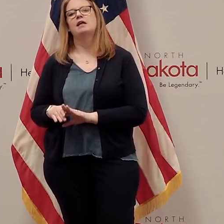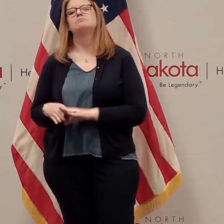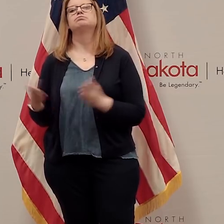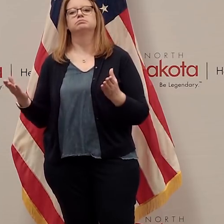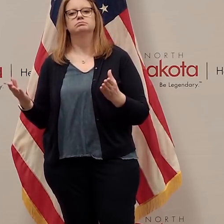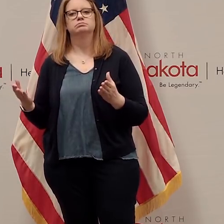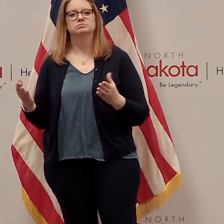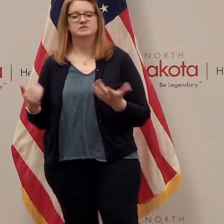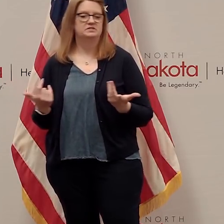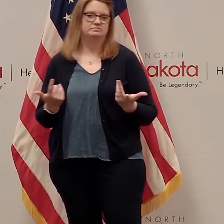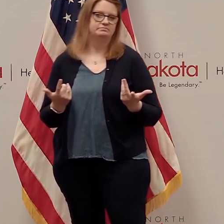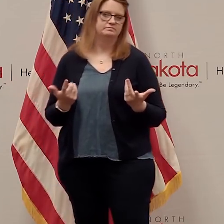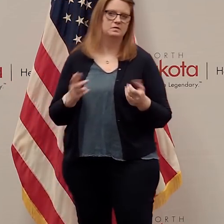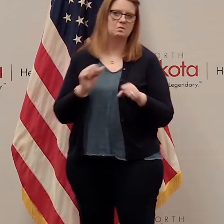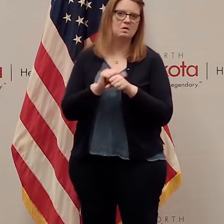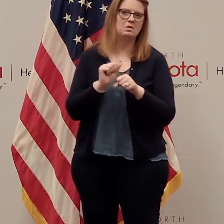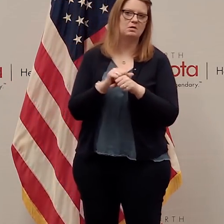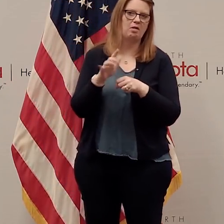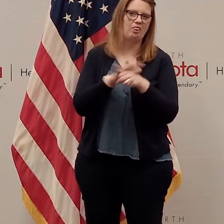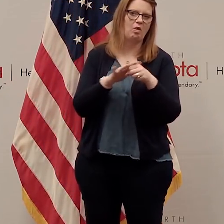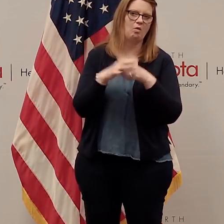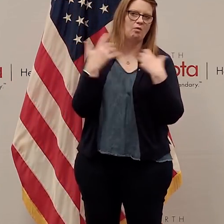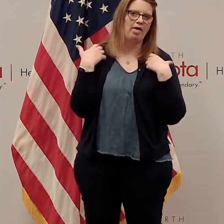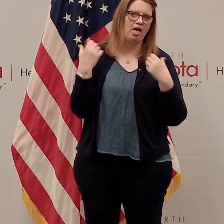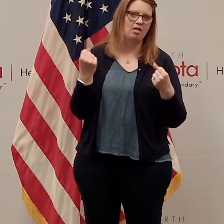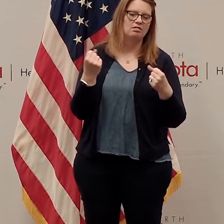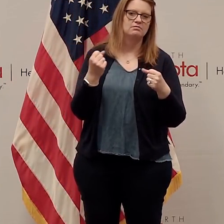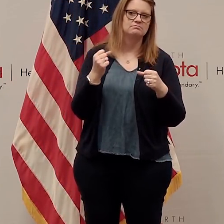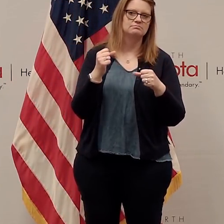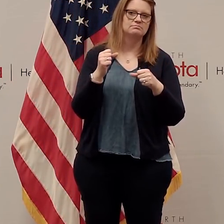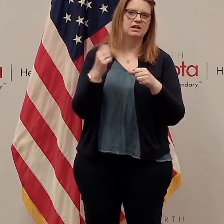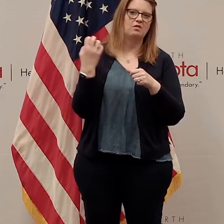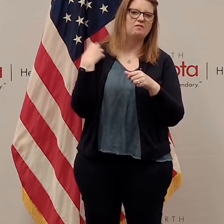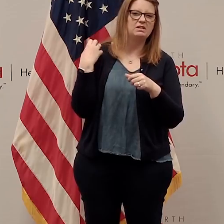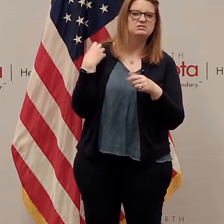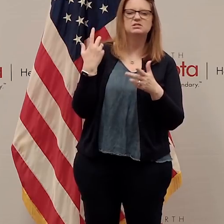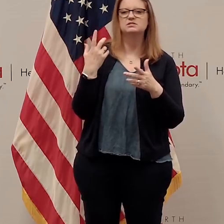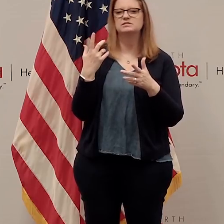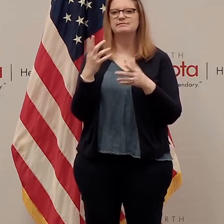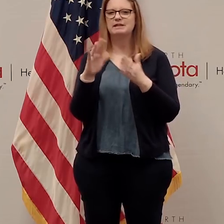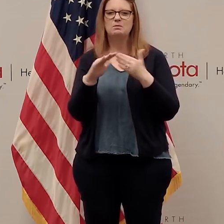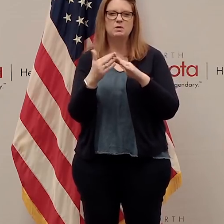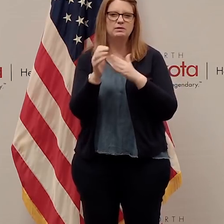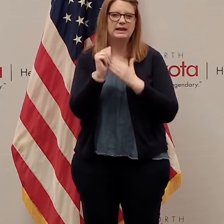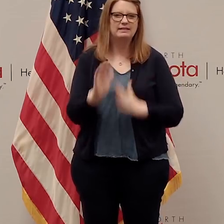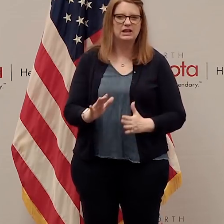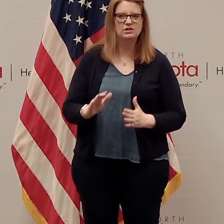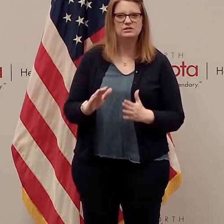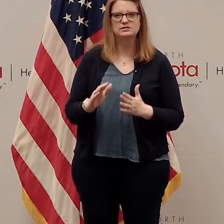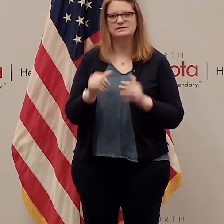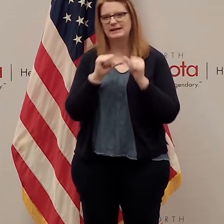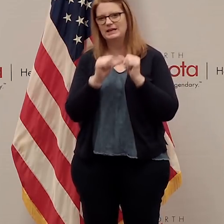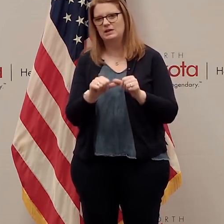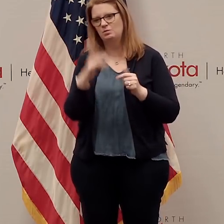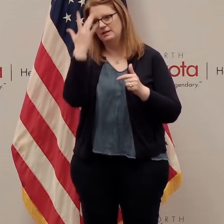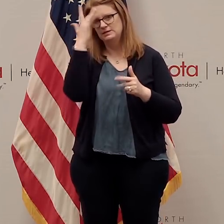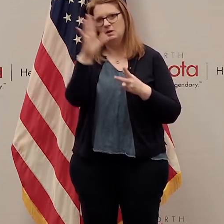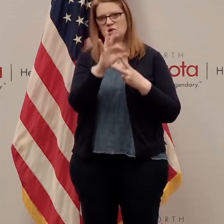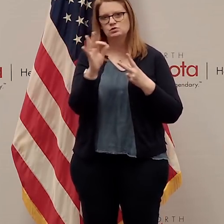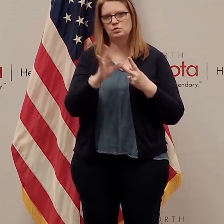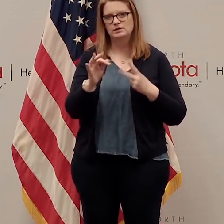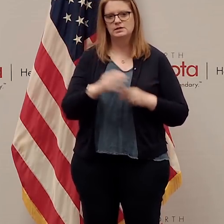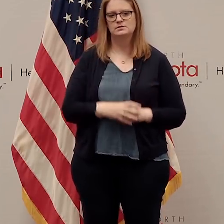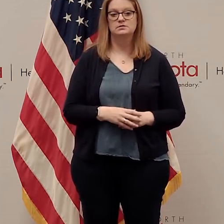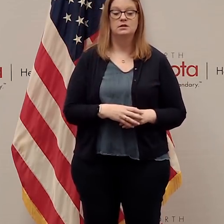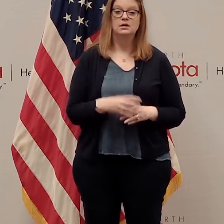we'll keep working with local health officials and local community leaders to make smart choices. And as we've said, if we do think that